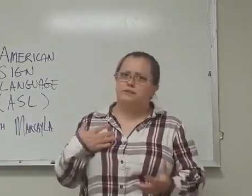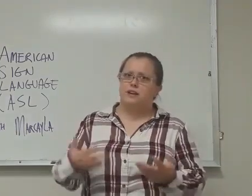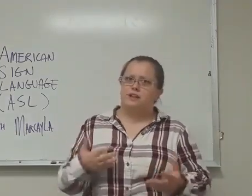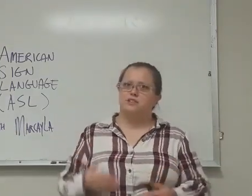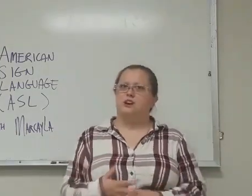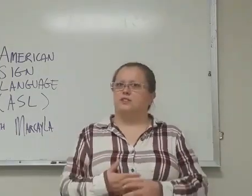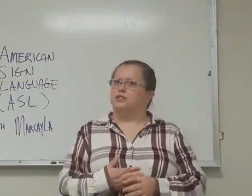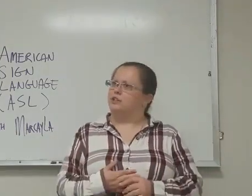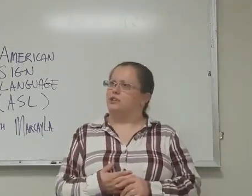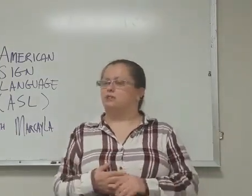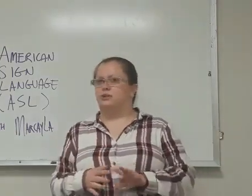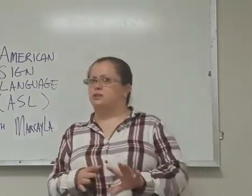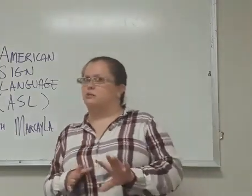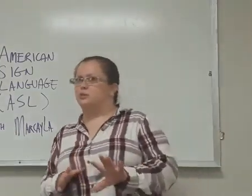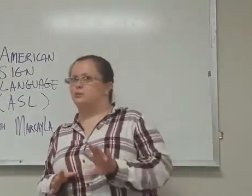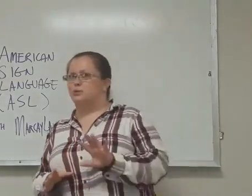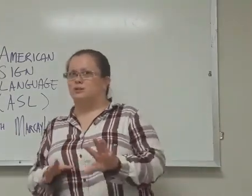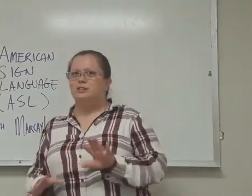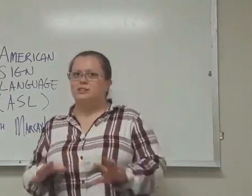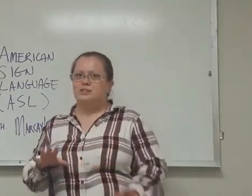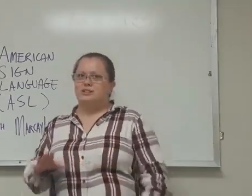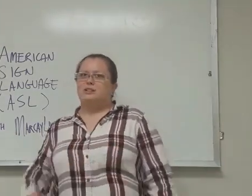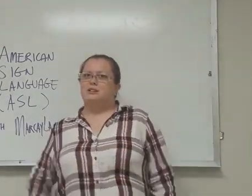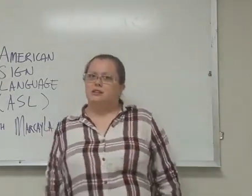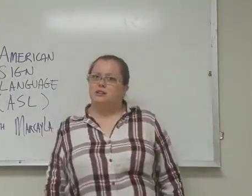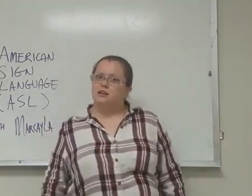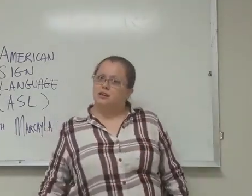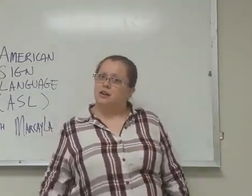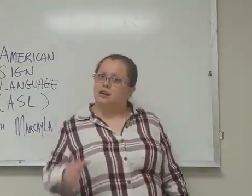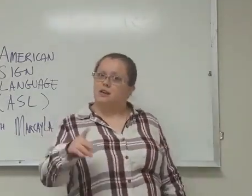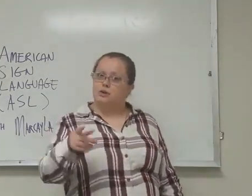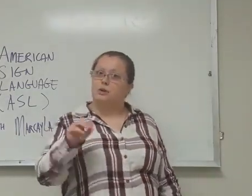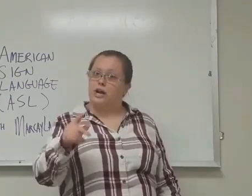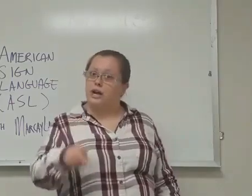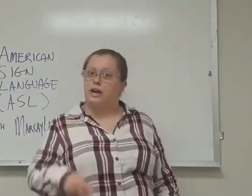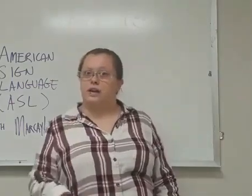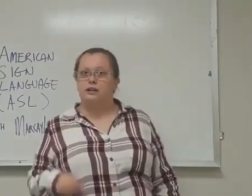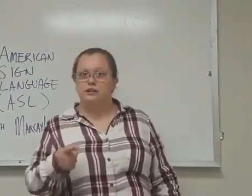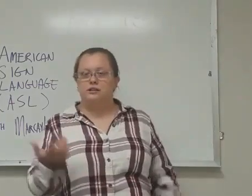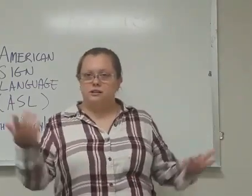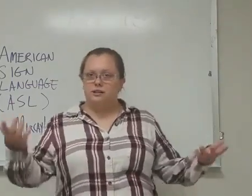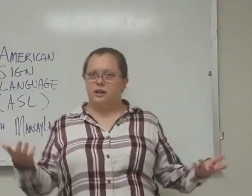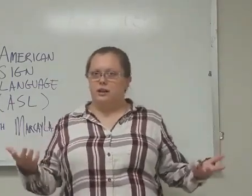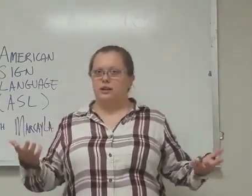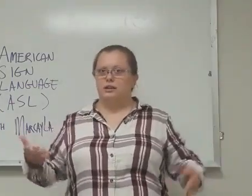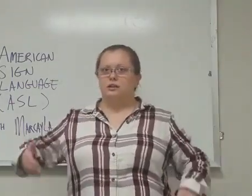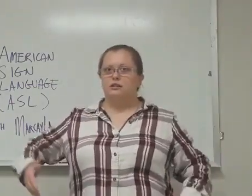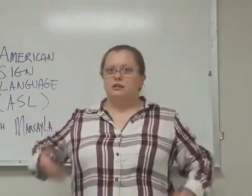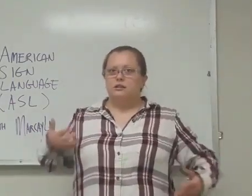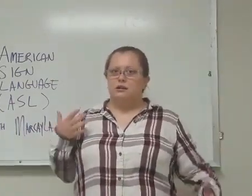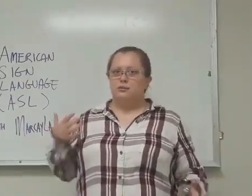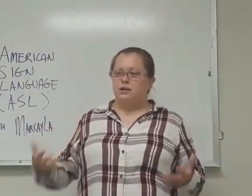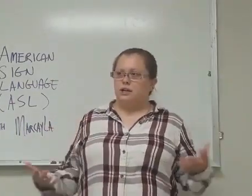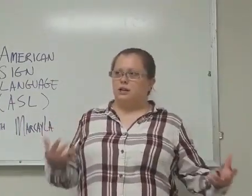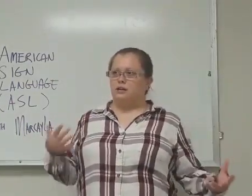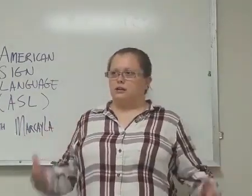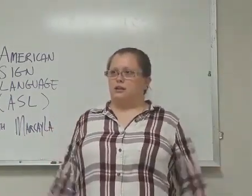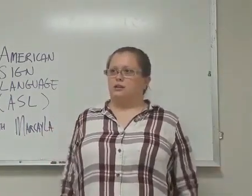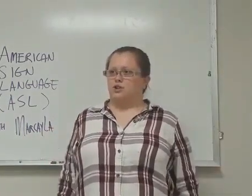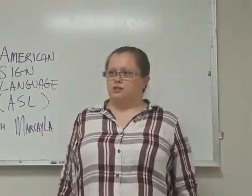face, obviously they're gonna be a little bit more. Right, but if it's just like, "Hey, you okay?" Right. then Okay. I mean, it's